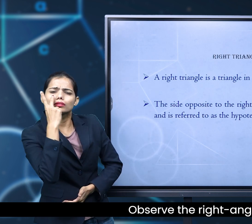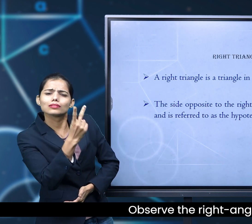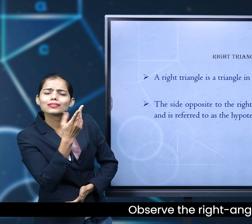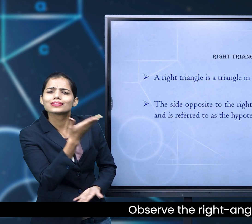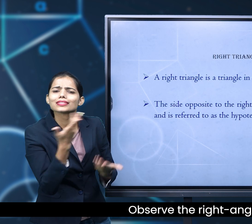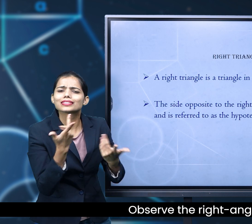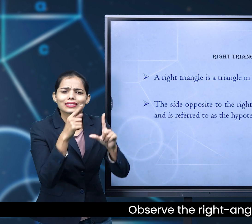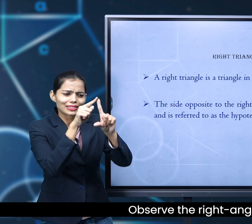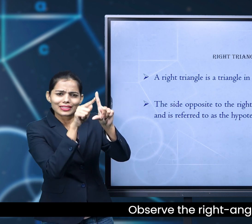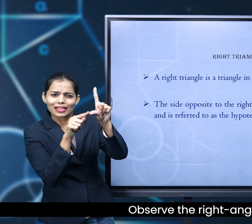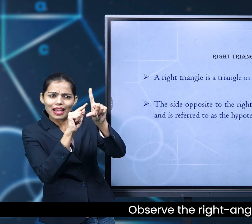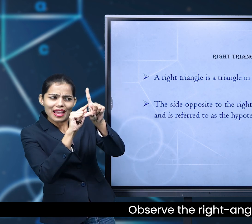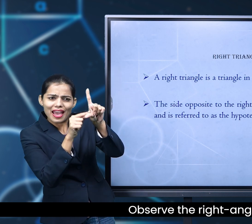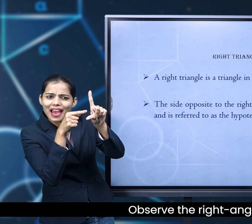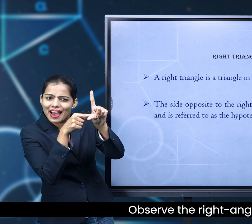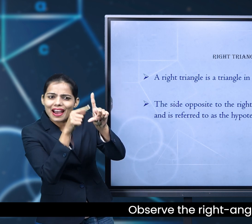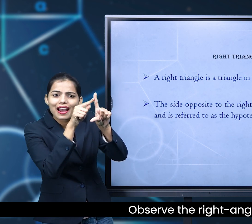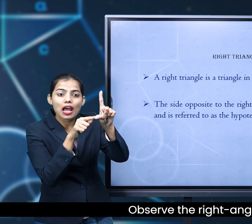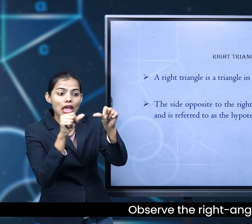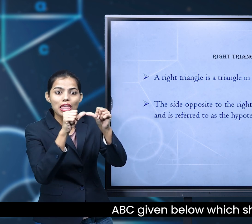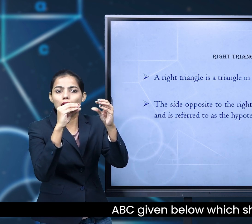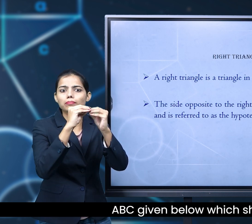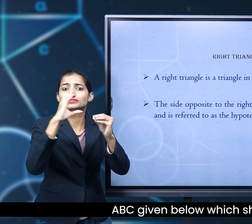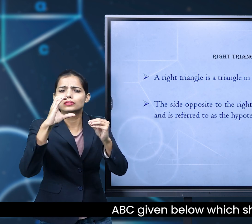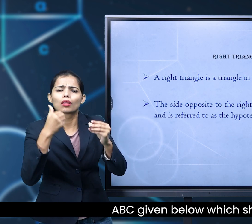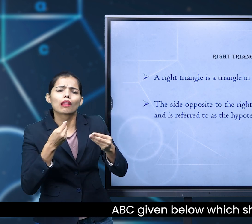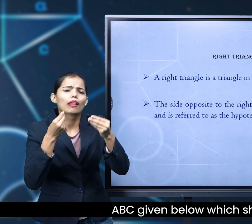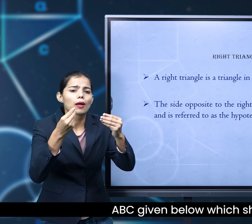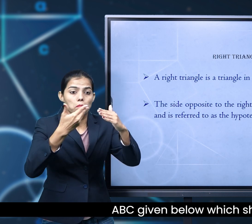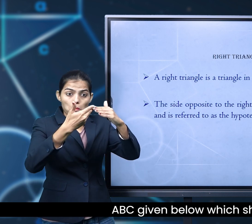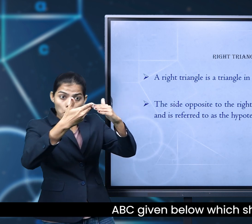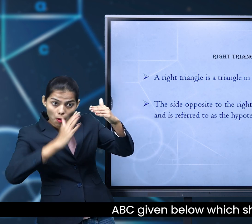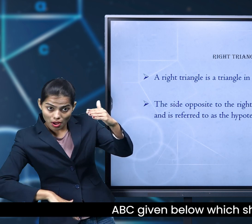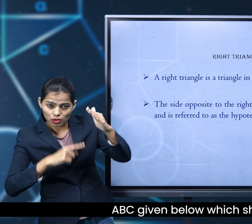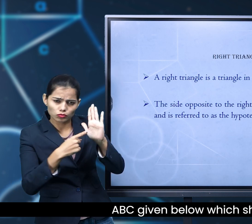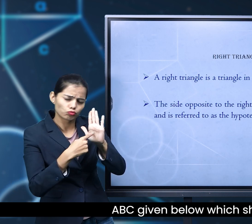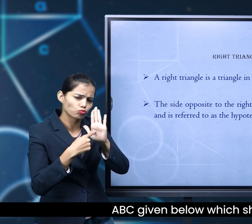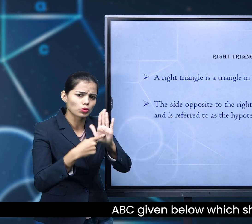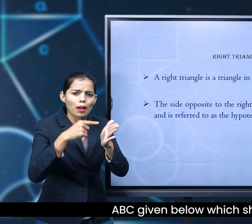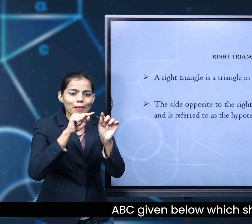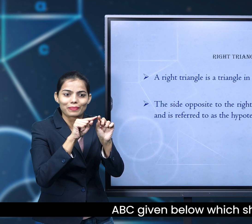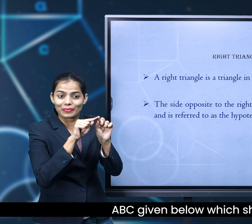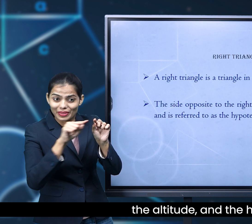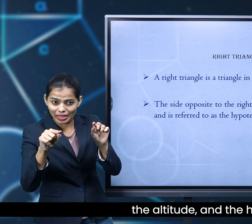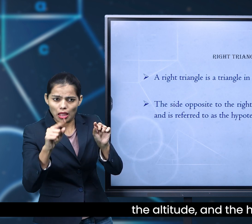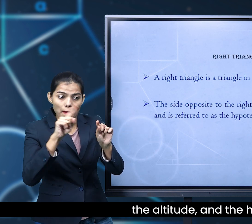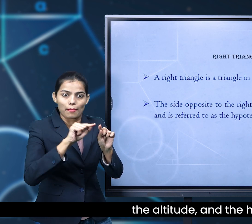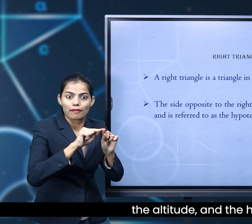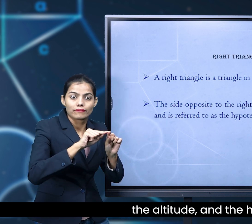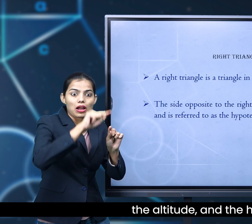Observe the right angle triangle ABC given below, which shows the base, the altitude, and